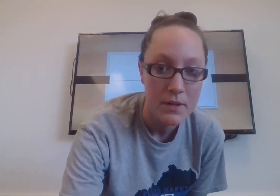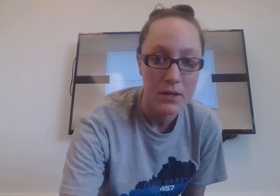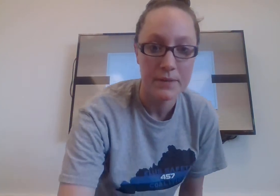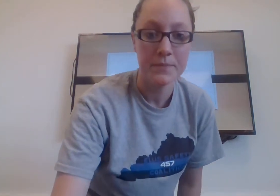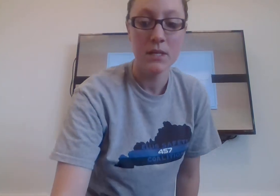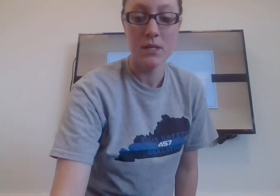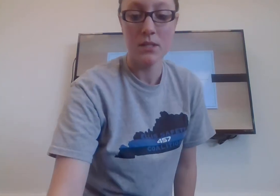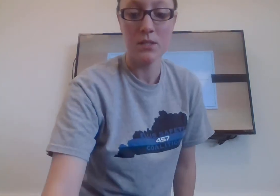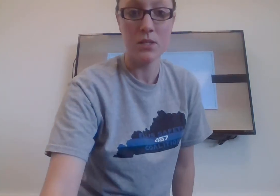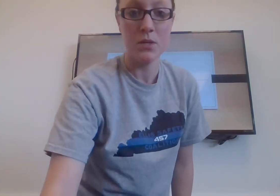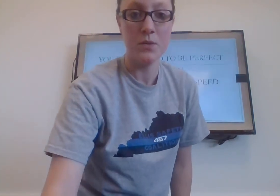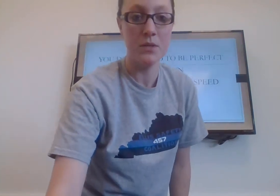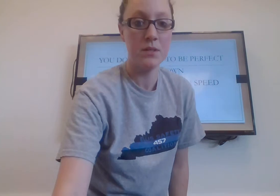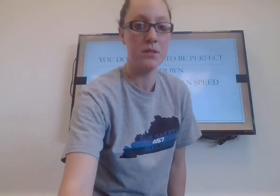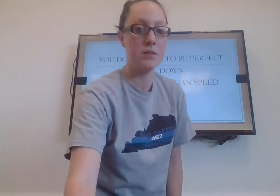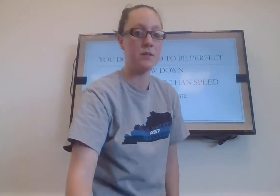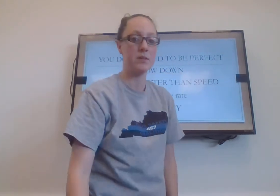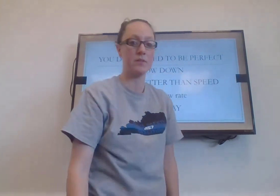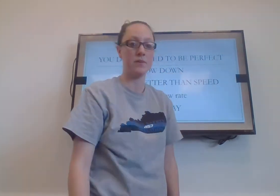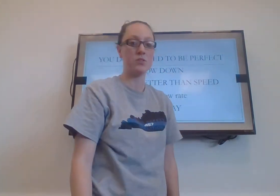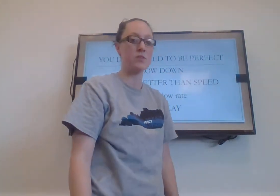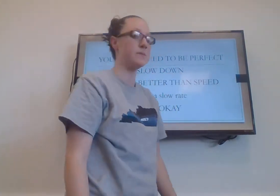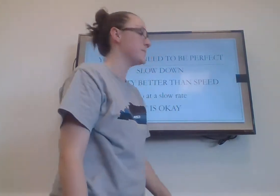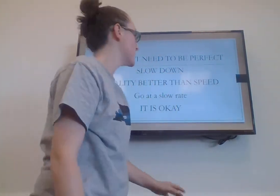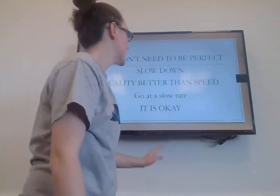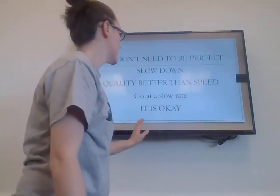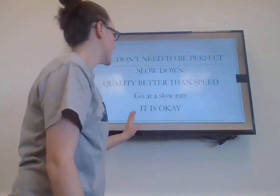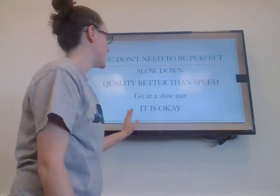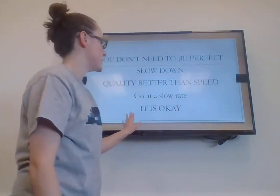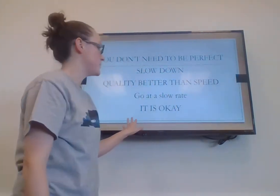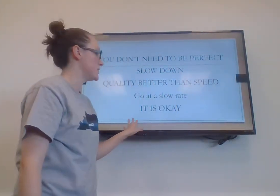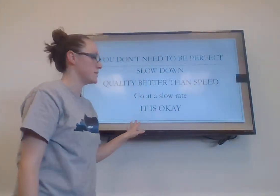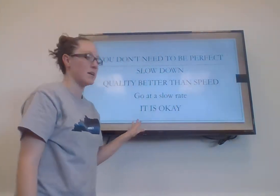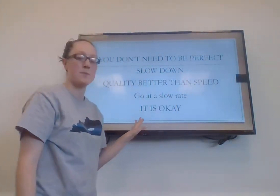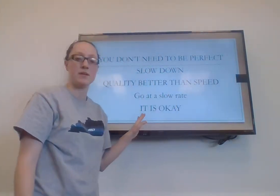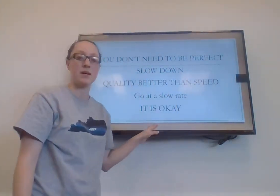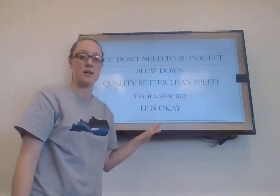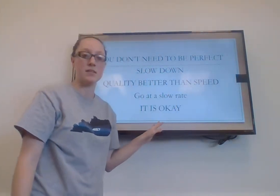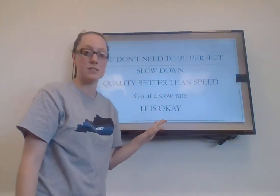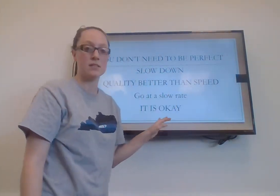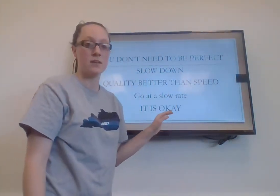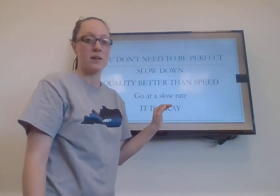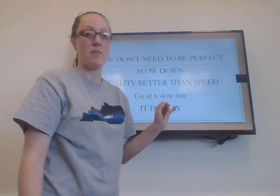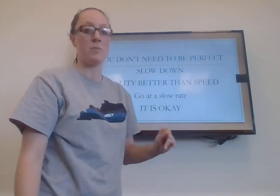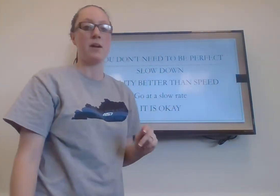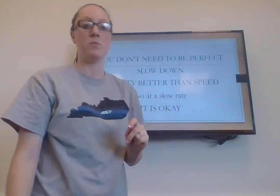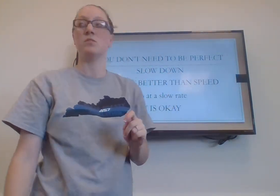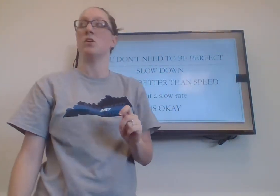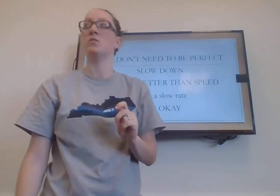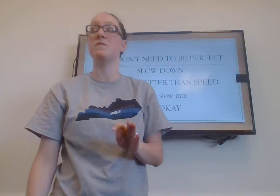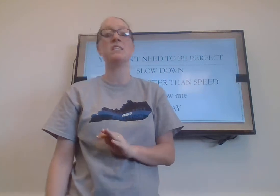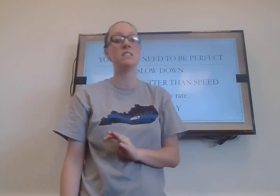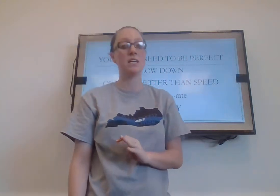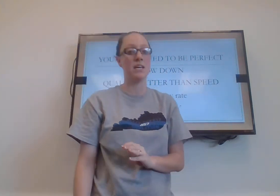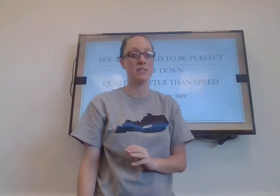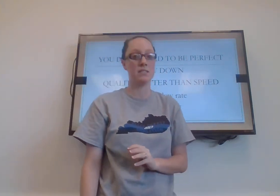get started. All right. So the first one, I did put this up because everybody wants to go as fast as they can